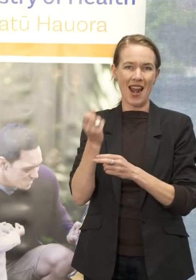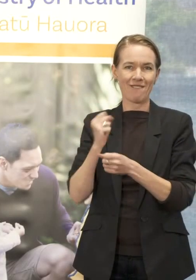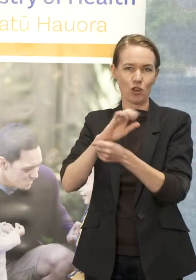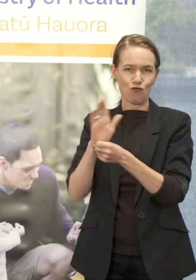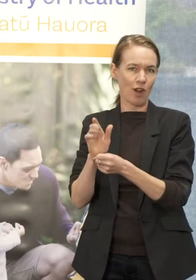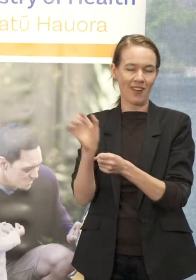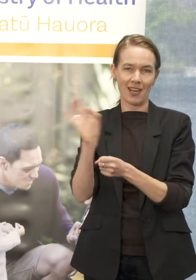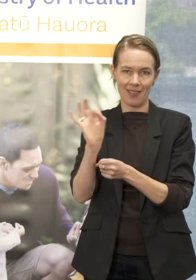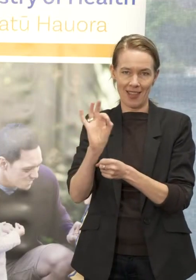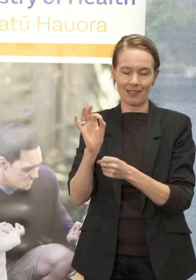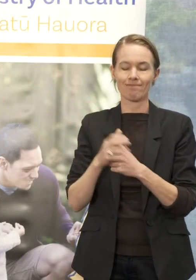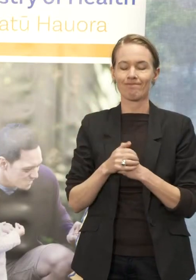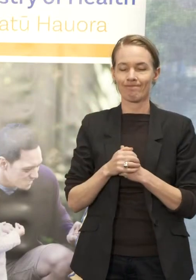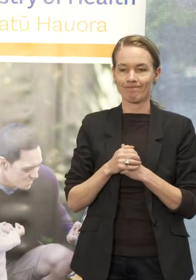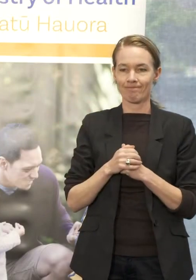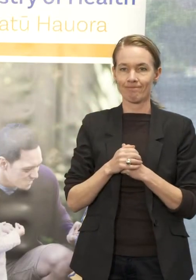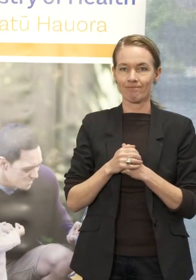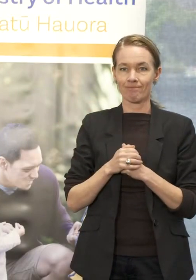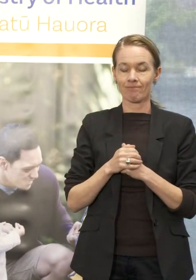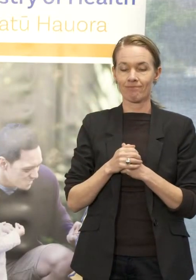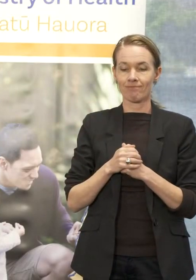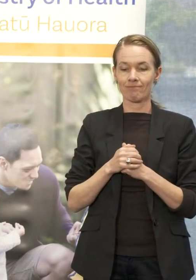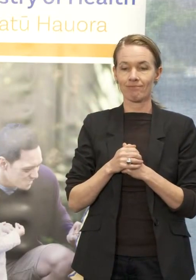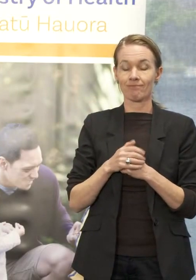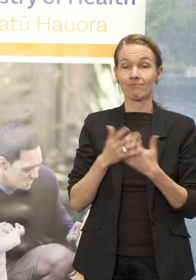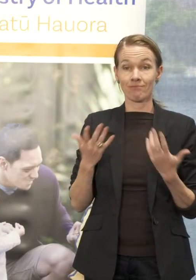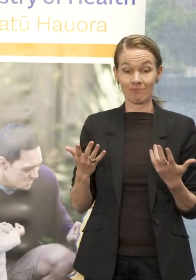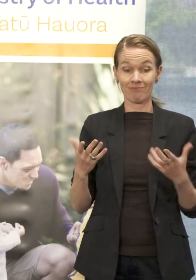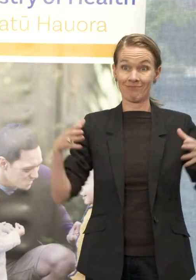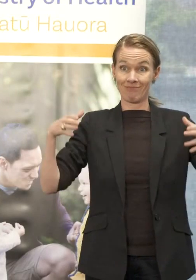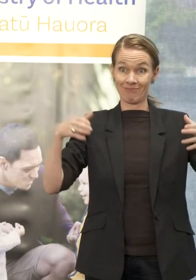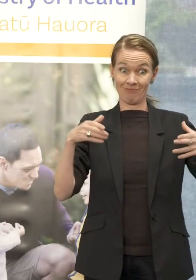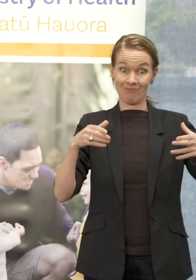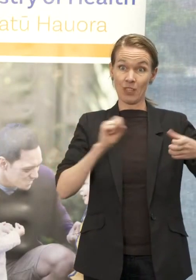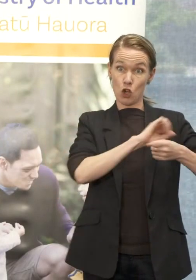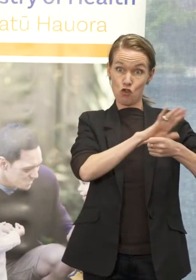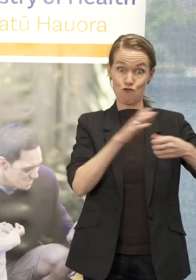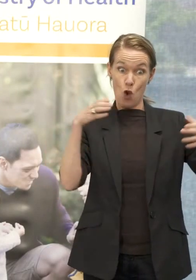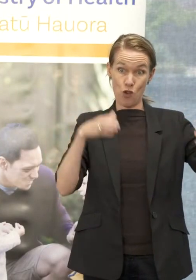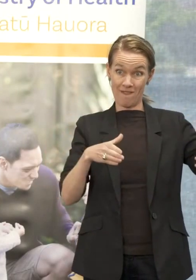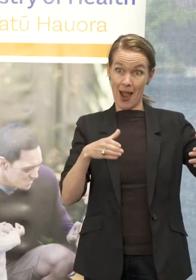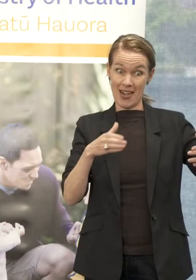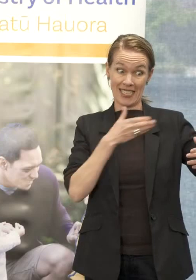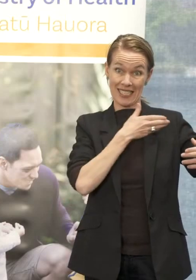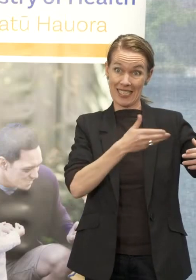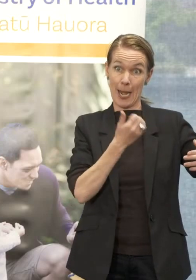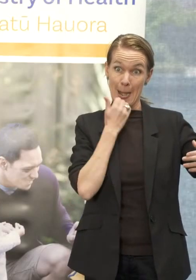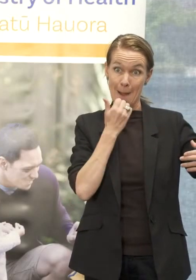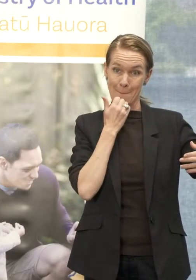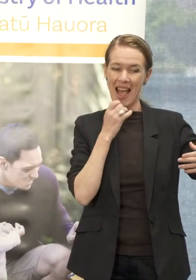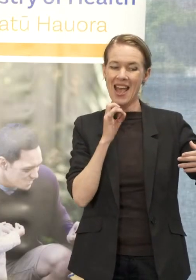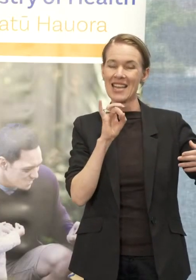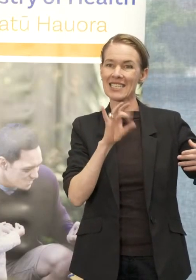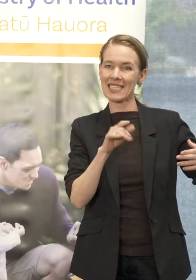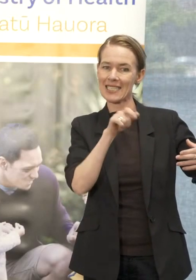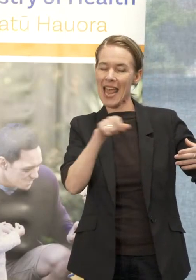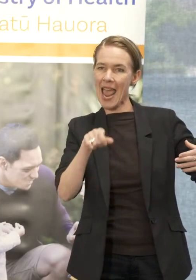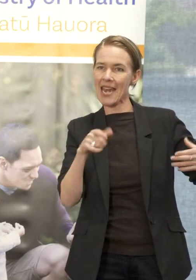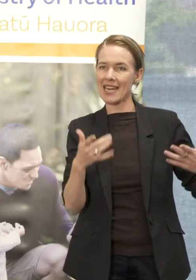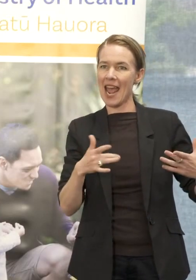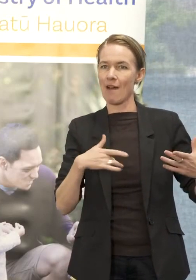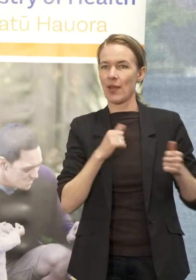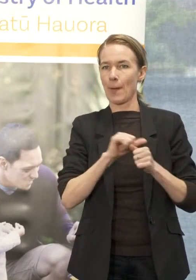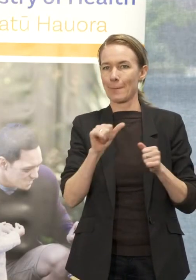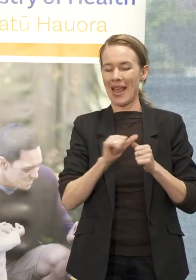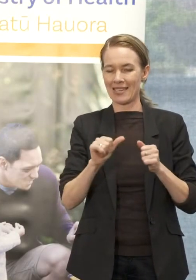today. 10 previously reported cases are now considered to have recovered, bringing our total number of active